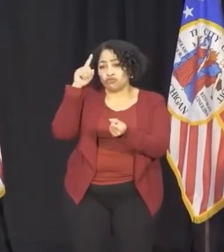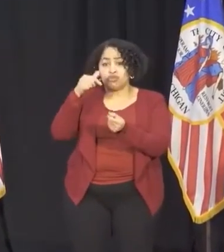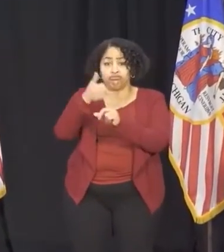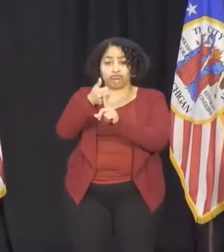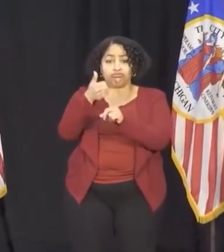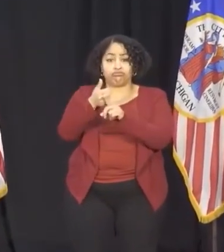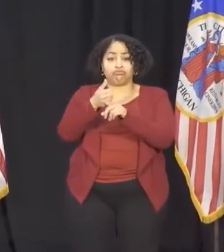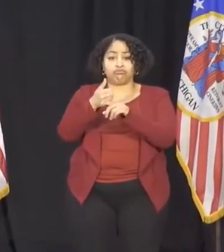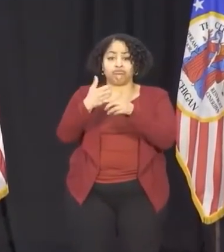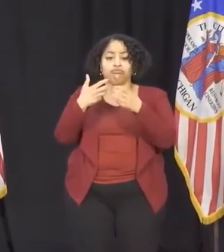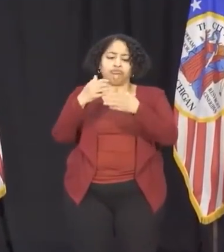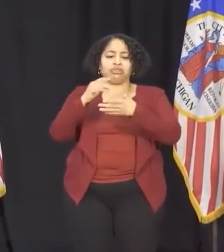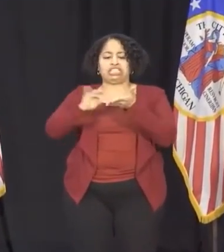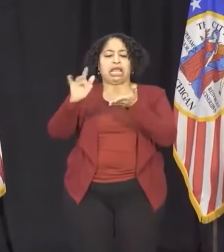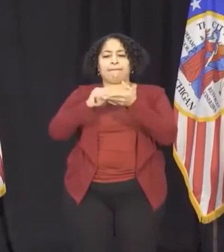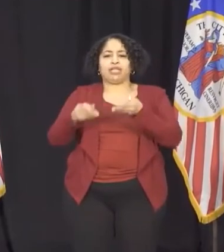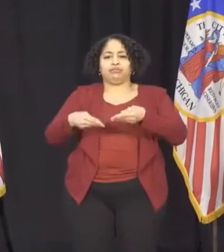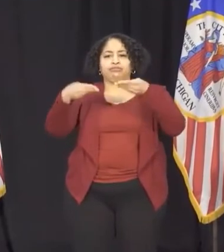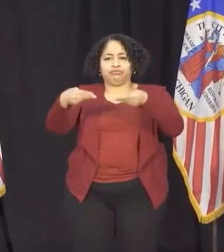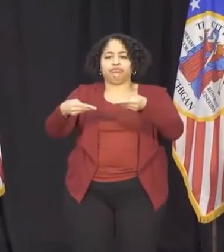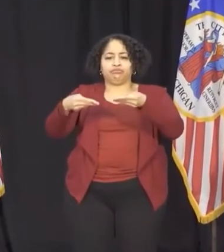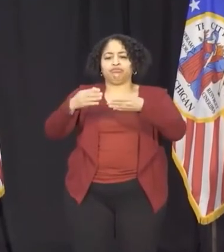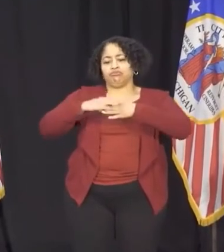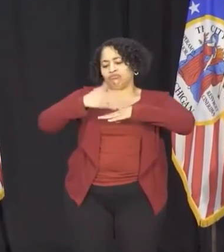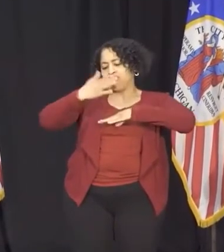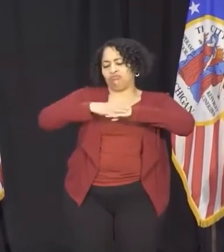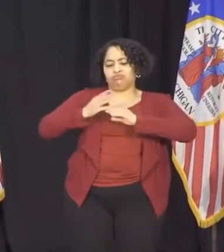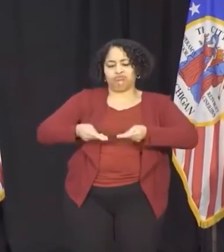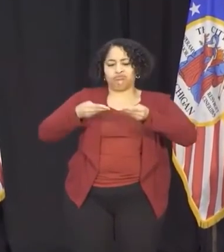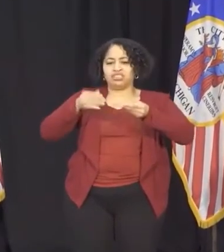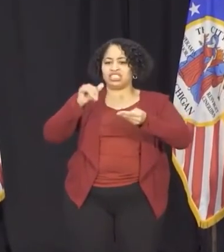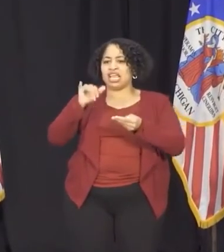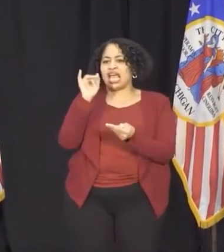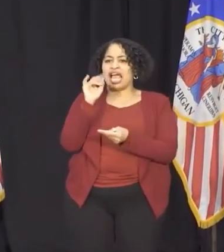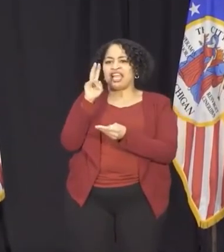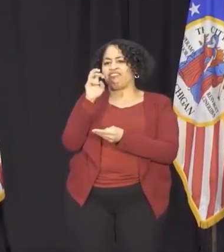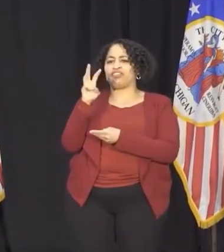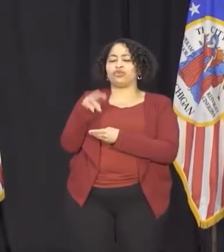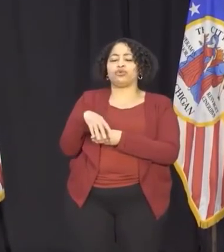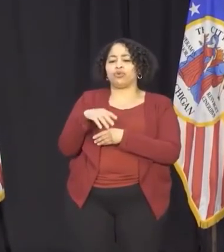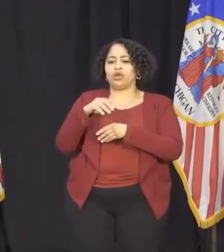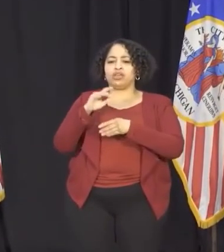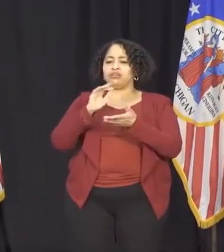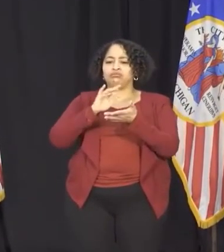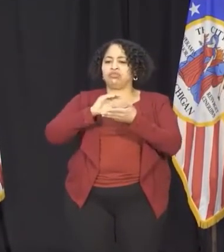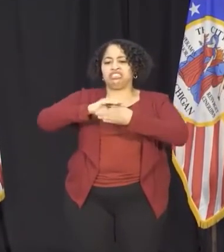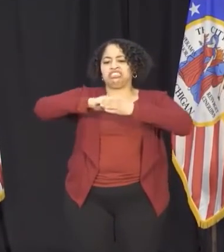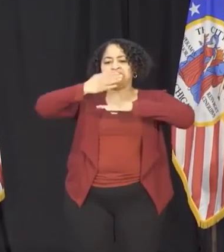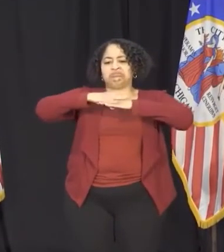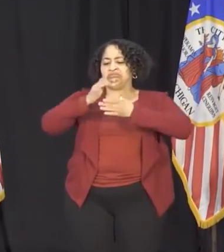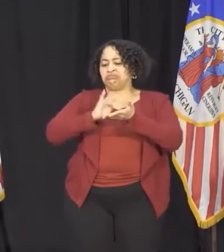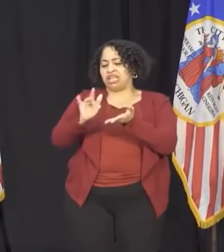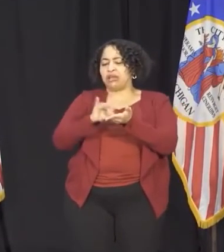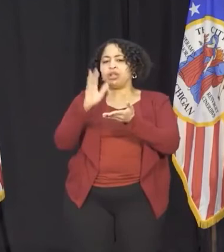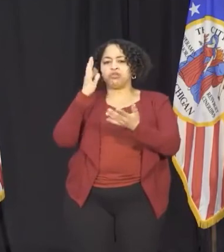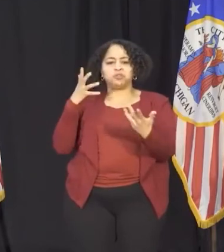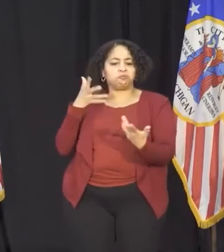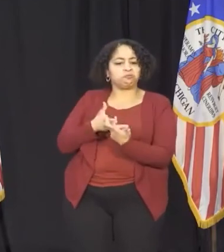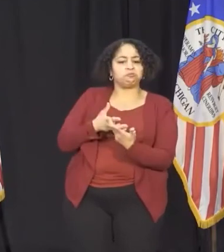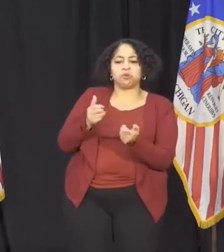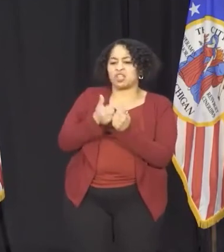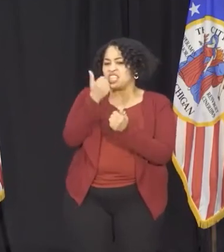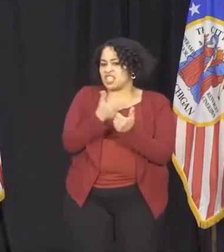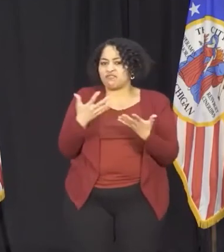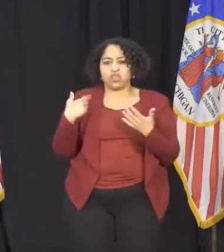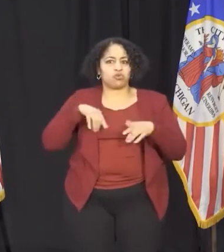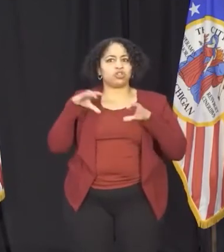tablet. This is an iView tablet that is going to be completely aligned and compatible